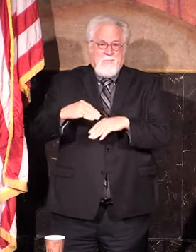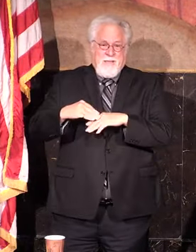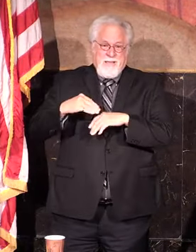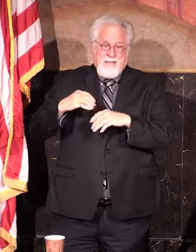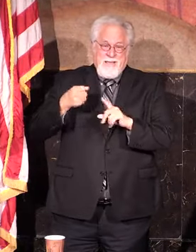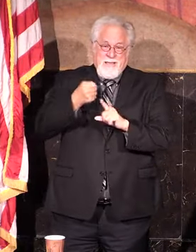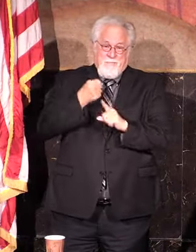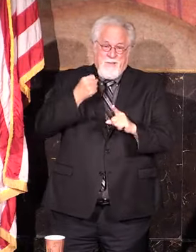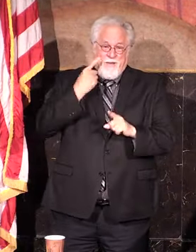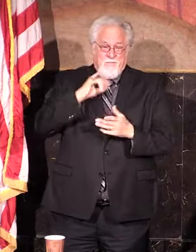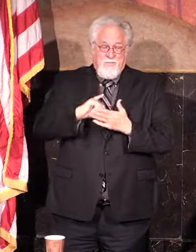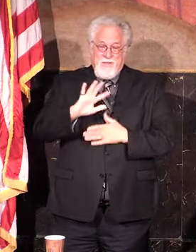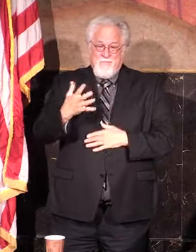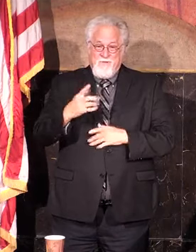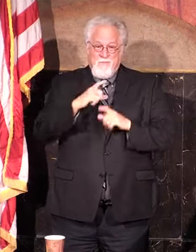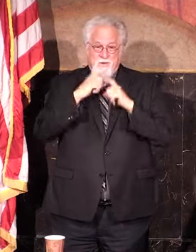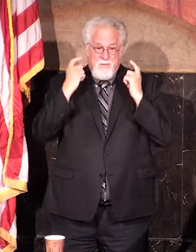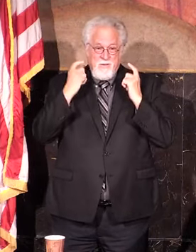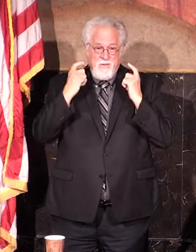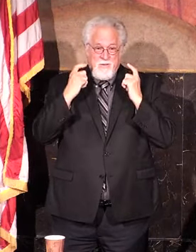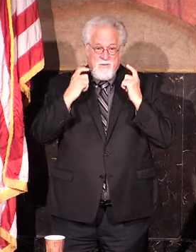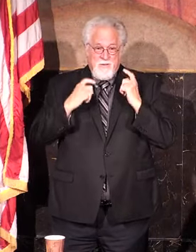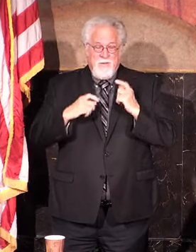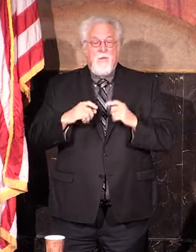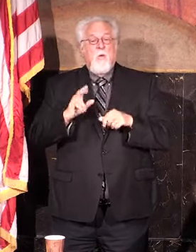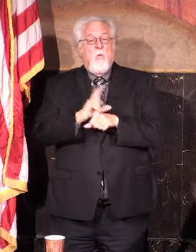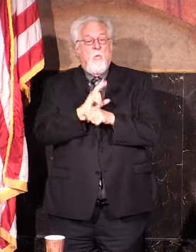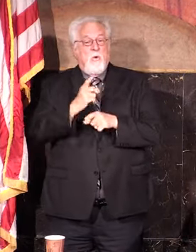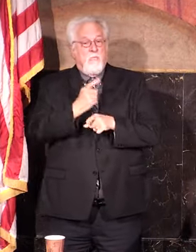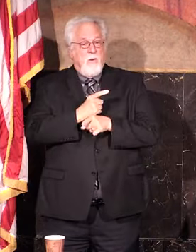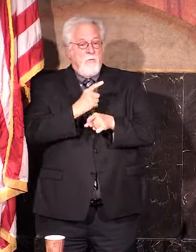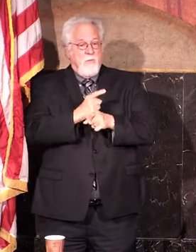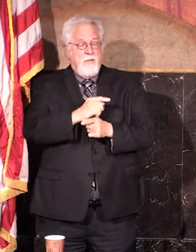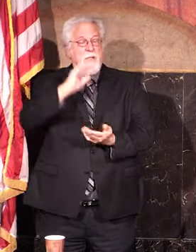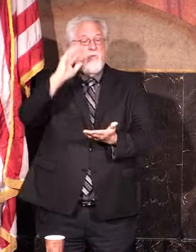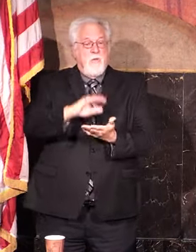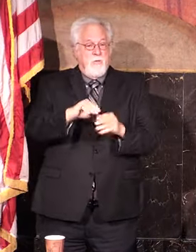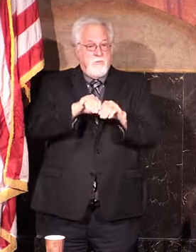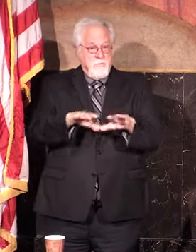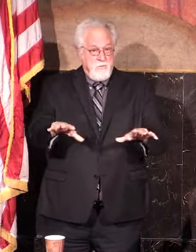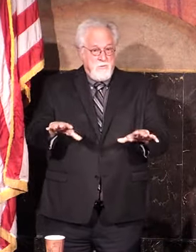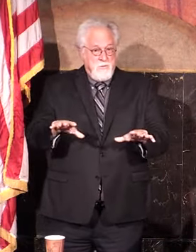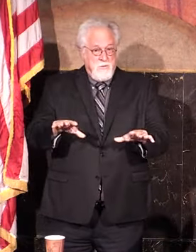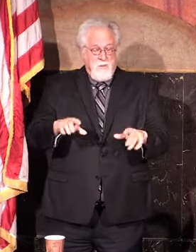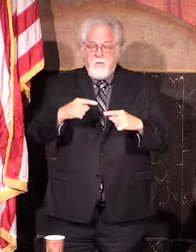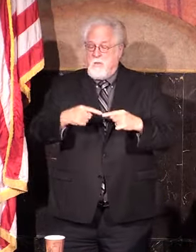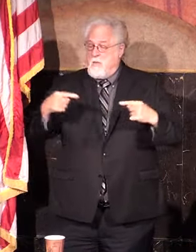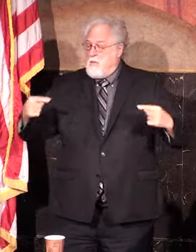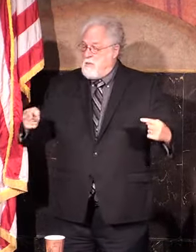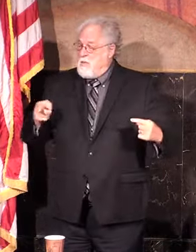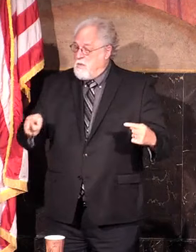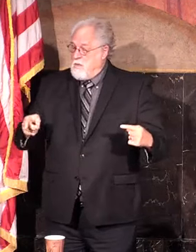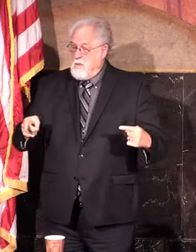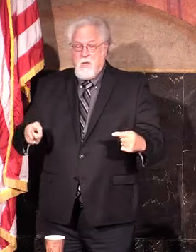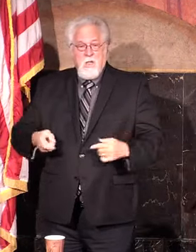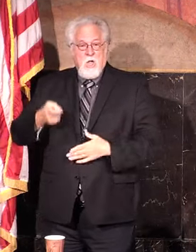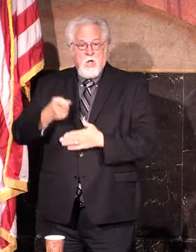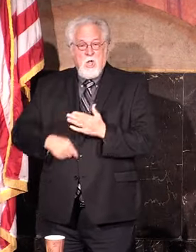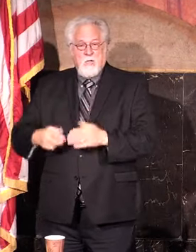that $5 mask, if worn properly, to reduce the spread of COVID versus the cost